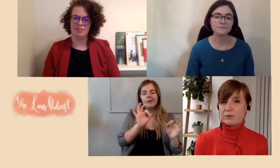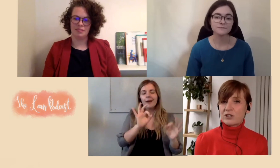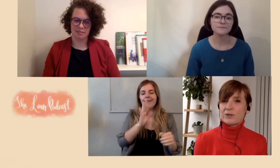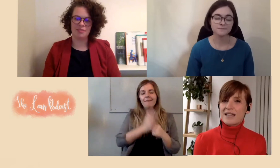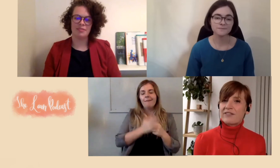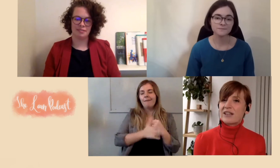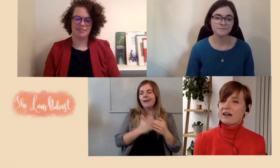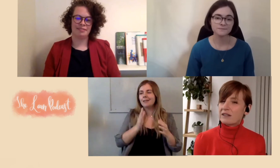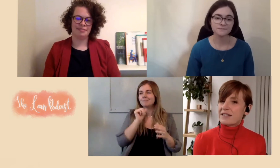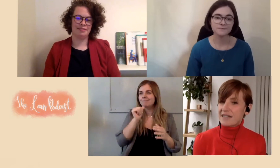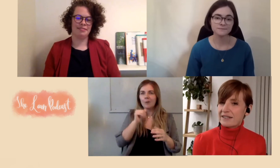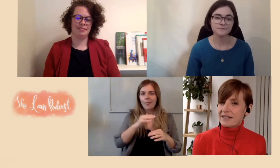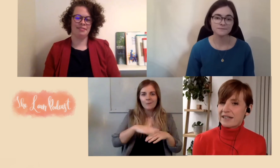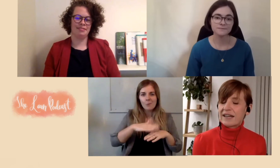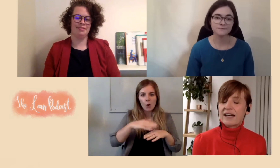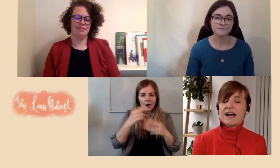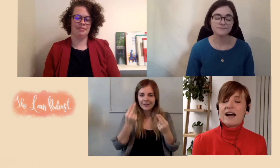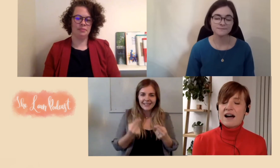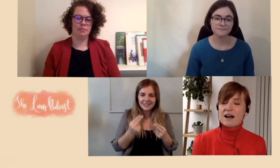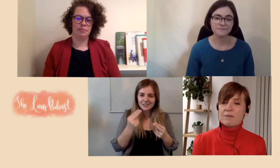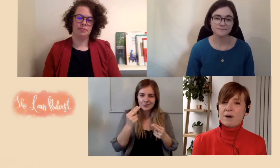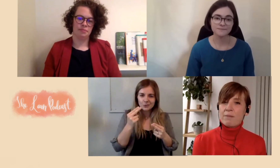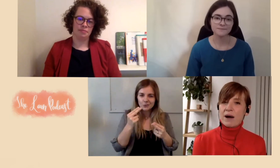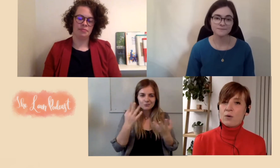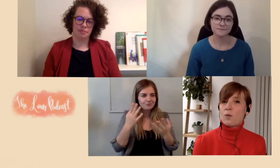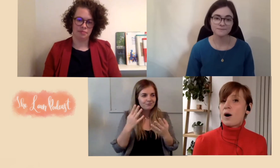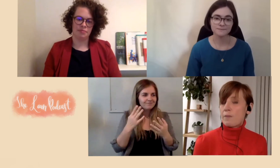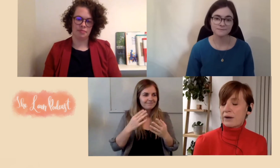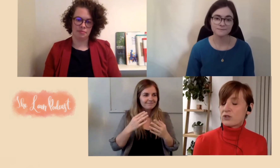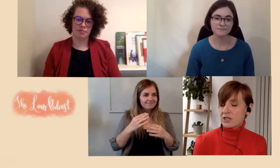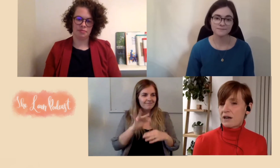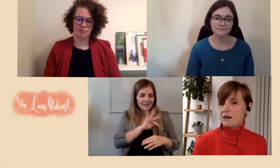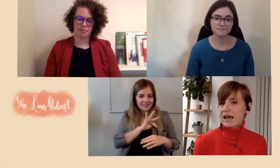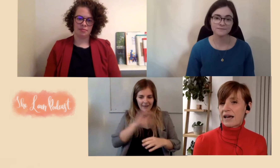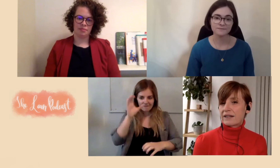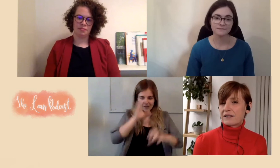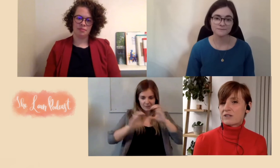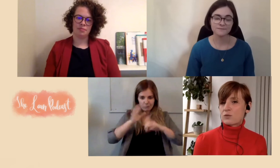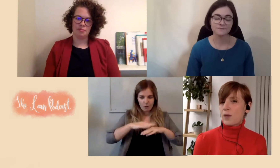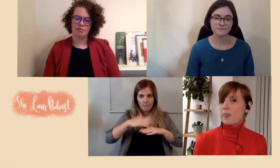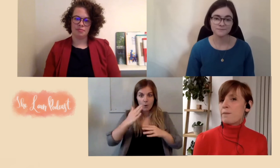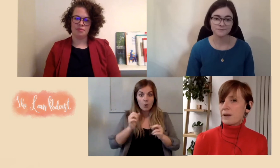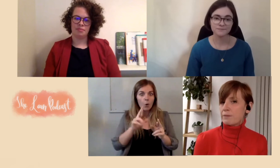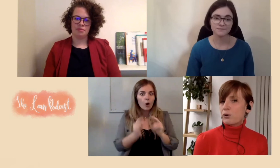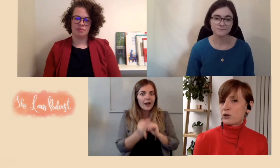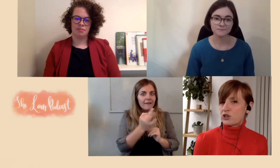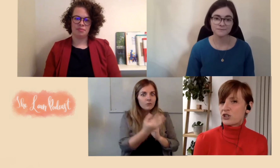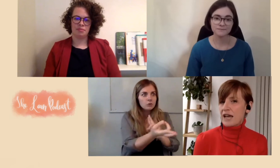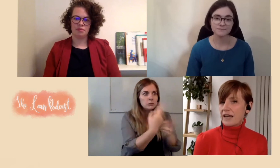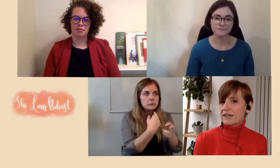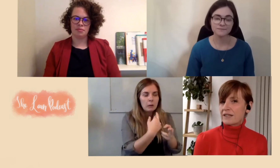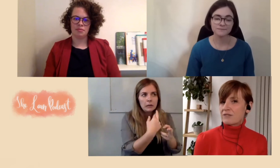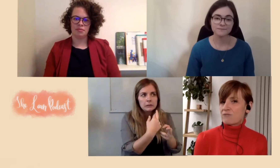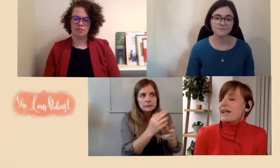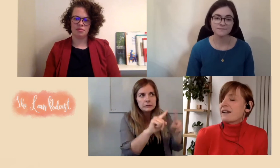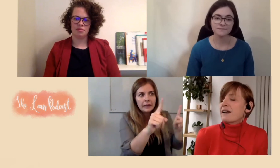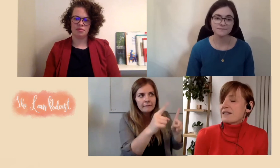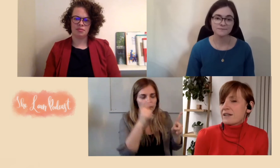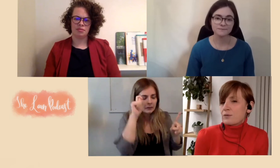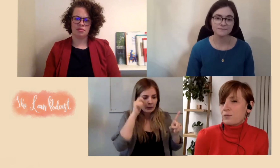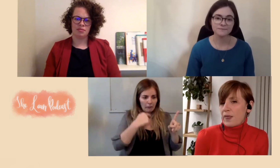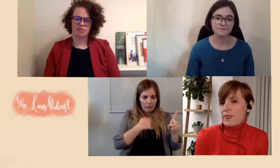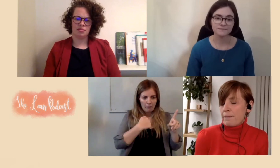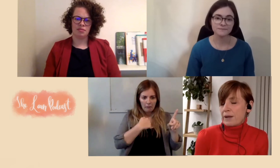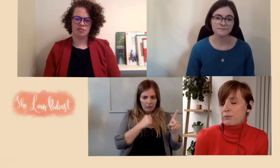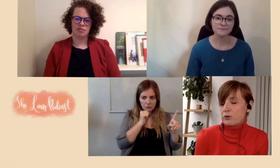think there's something wrong with them, or they're at fault in some way. And I think that's where I